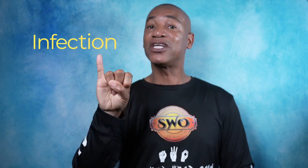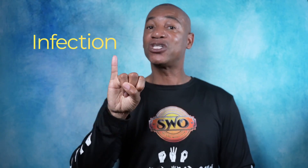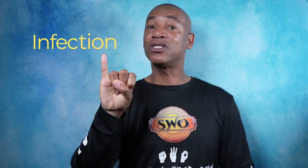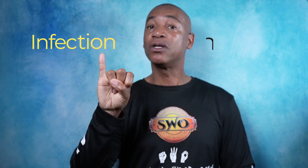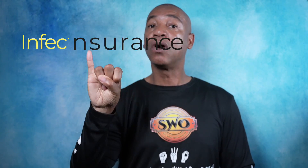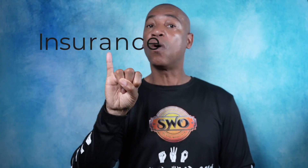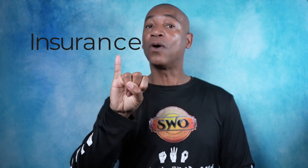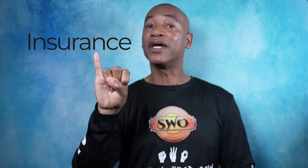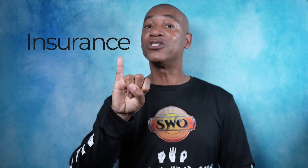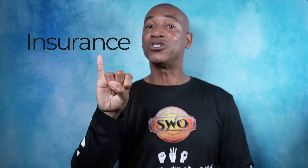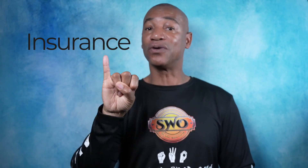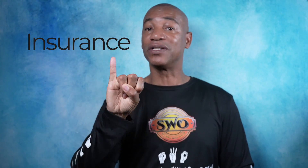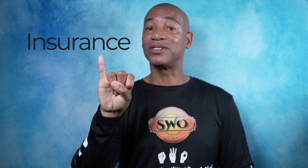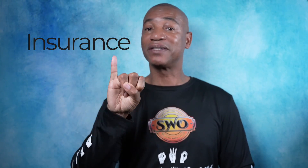Infection or insurance.